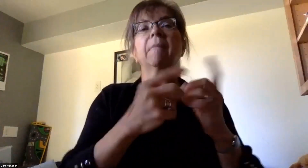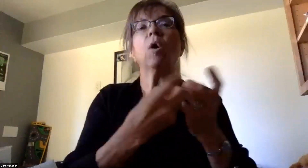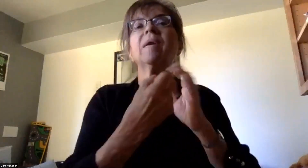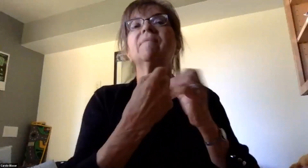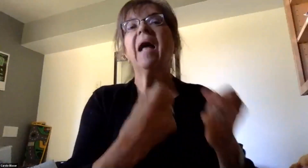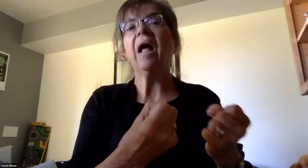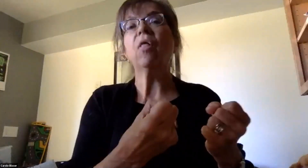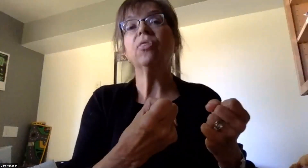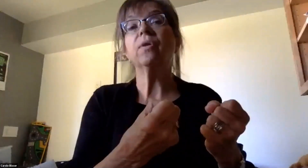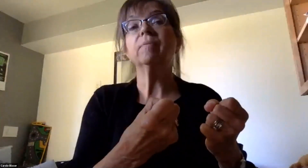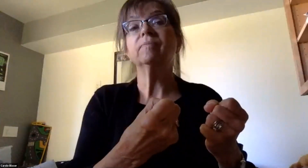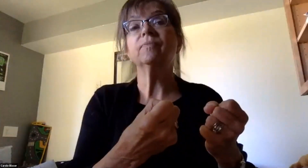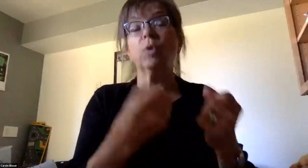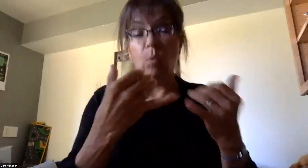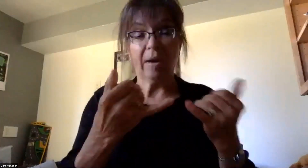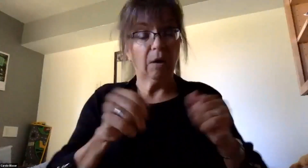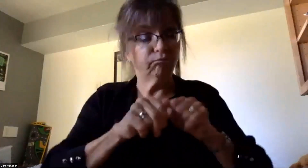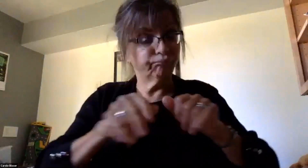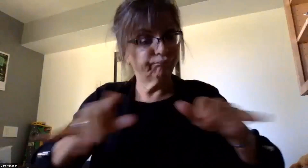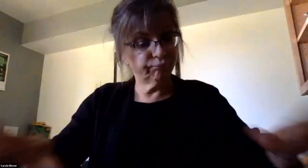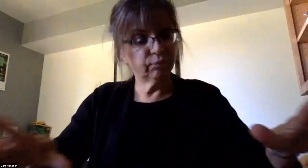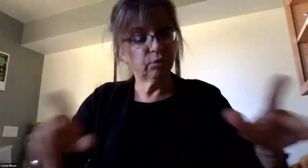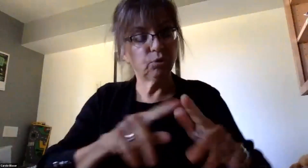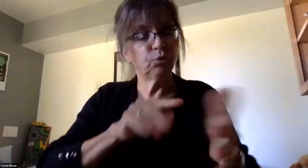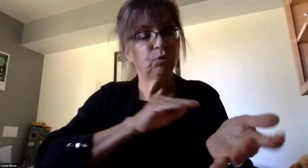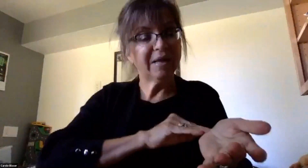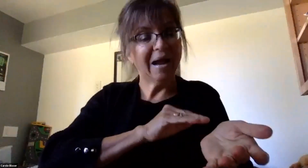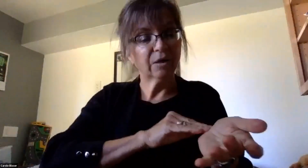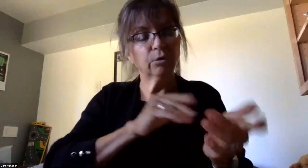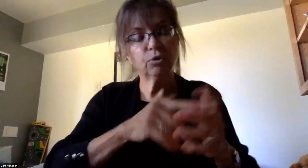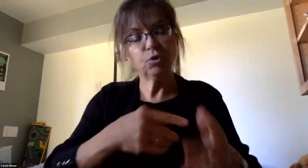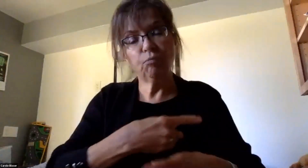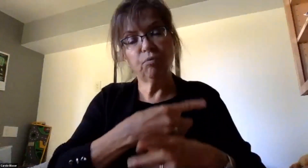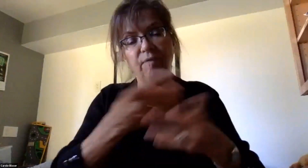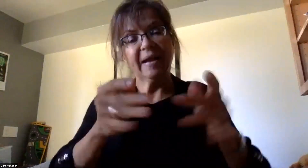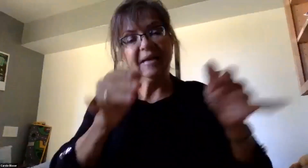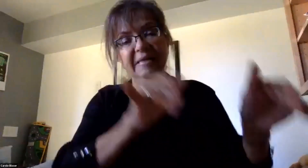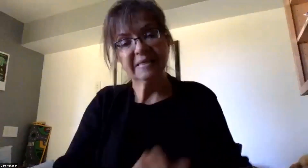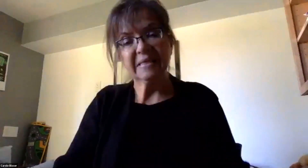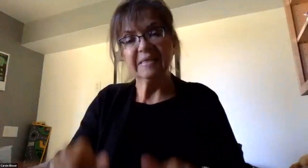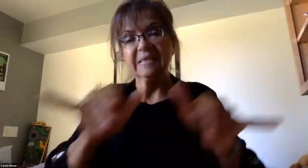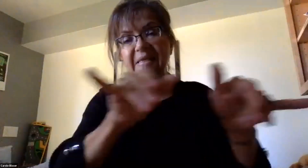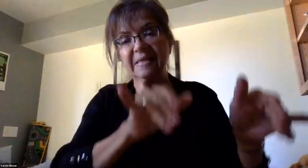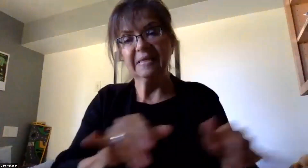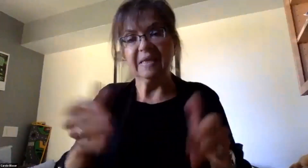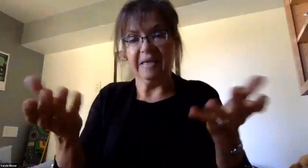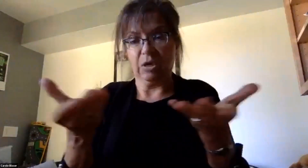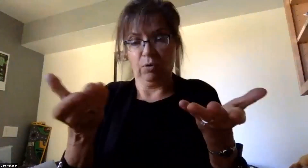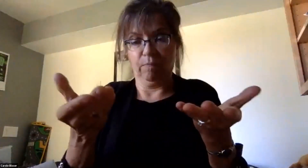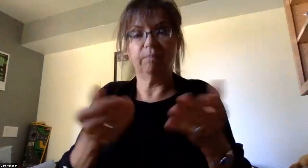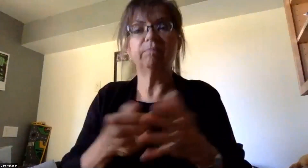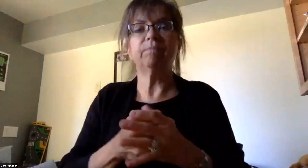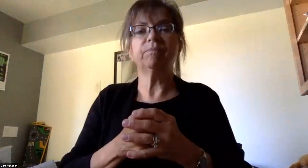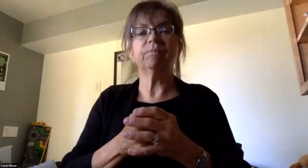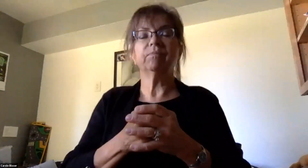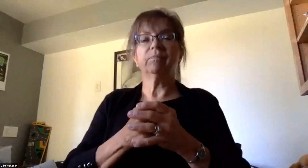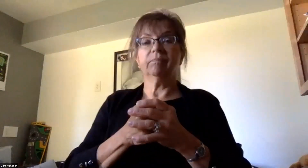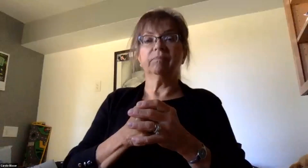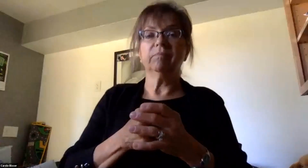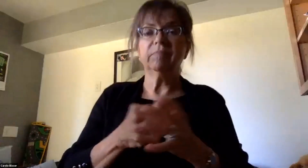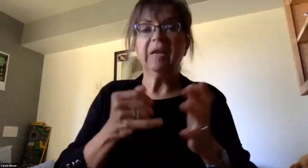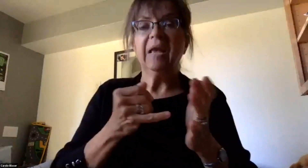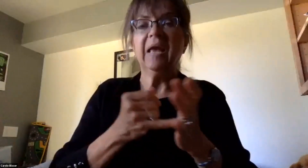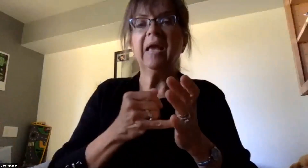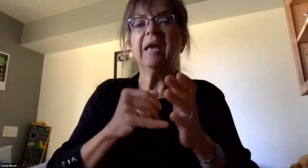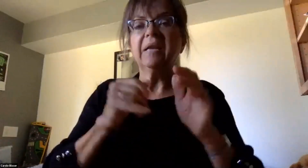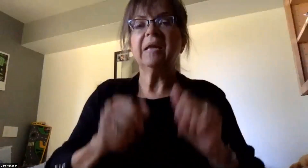and it's currently being distributed to physicians in an effort to provide consistency in the Finger Lakes region. It can only be completed